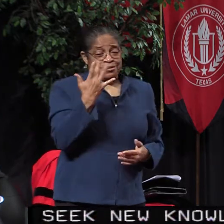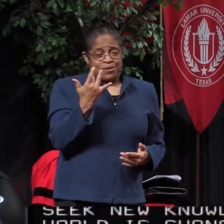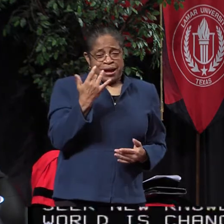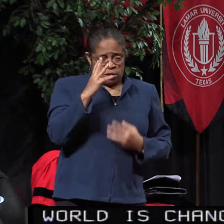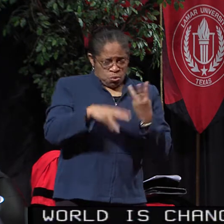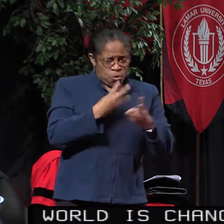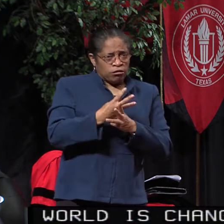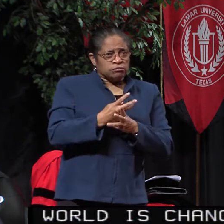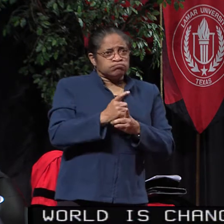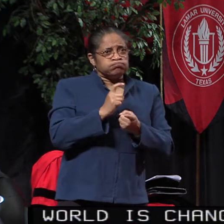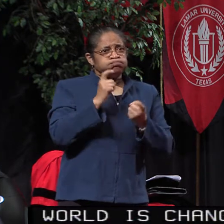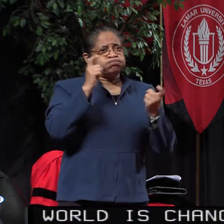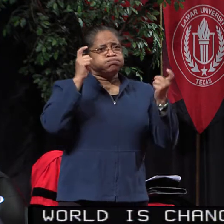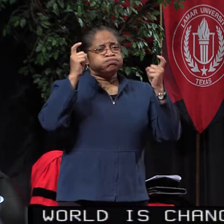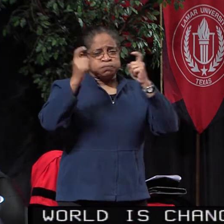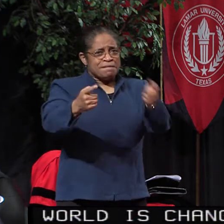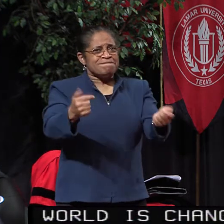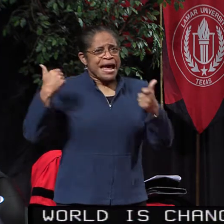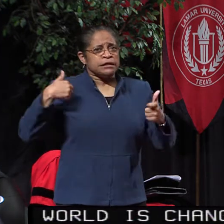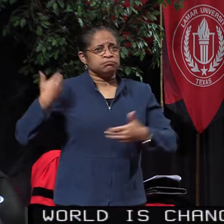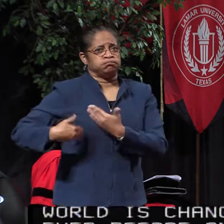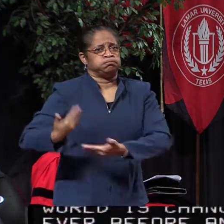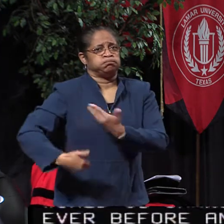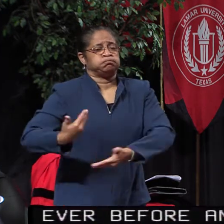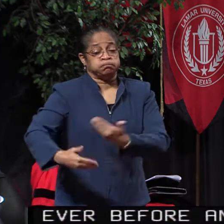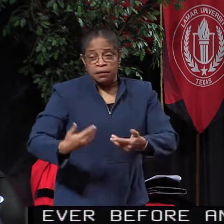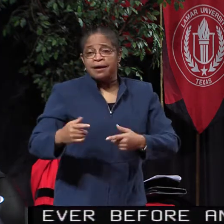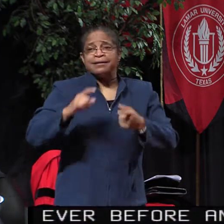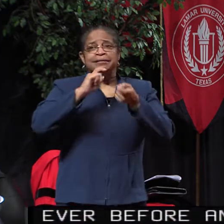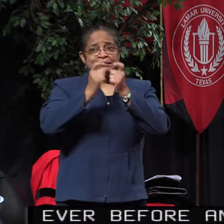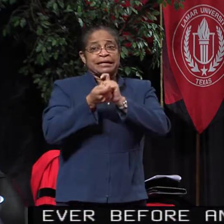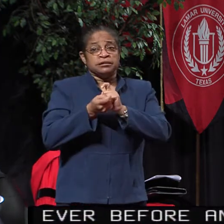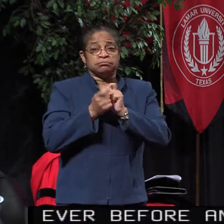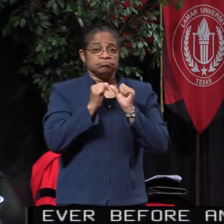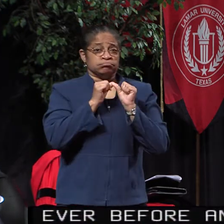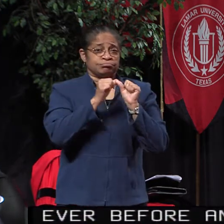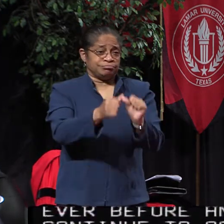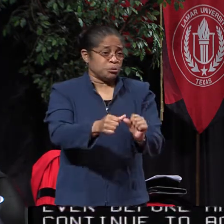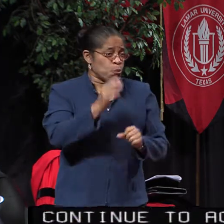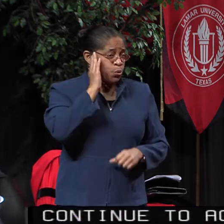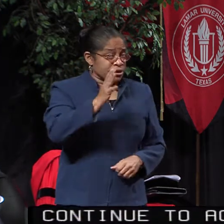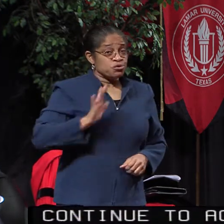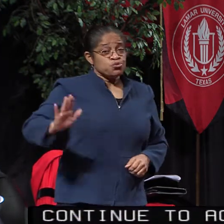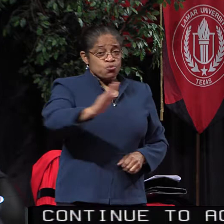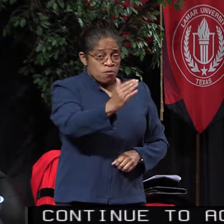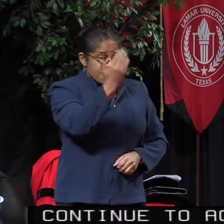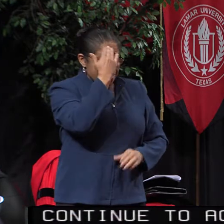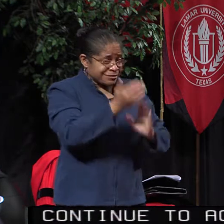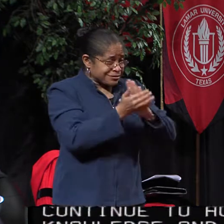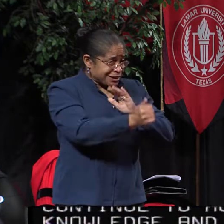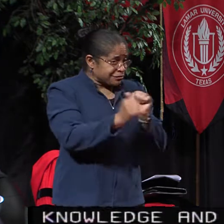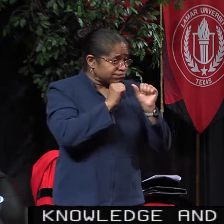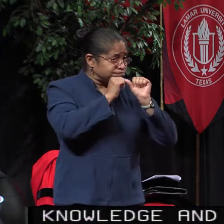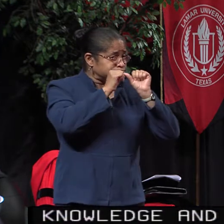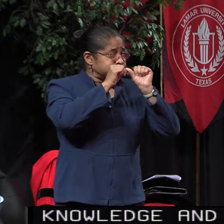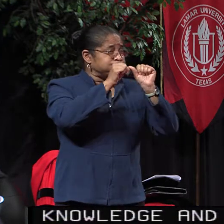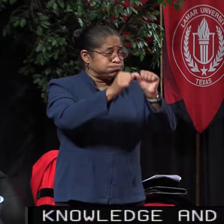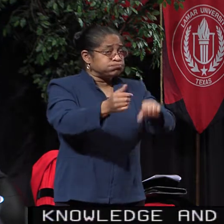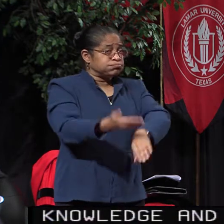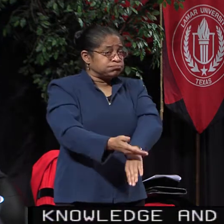faster than ever before, and the change will continue to accelerate. So your knowledge and skills will need continuous